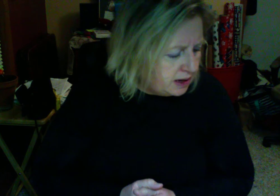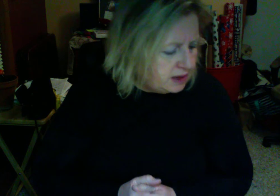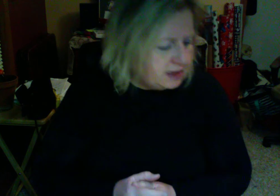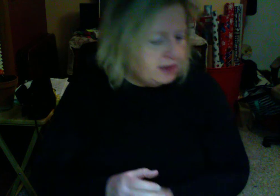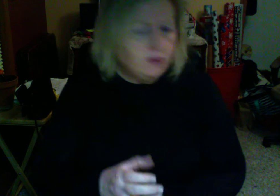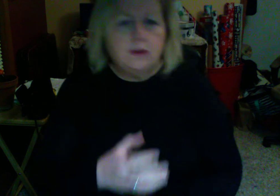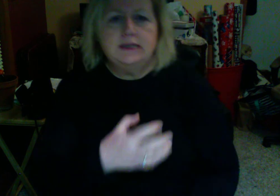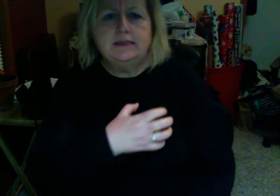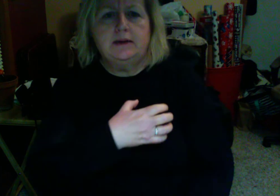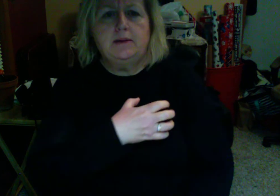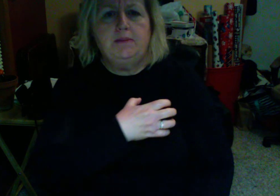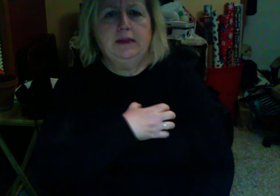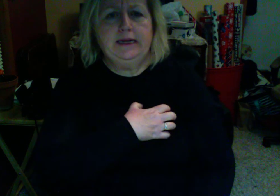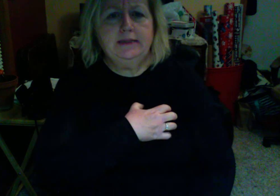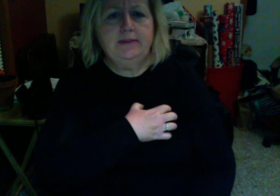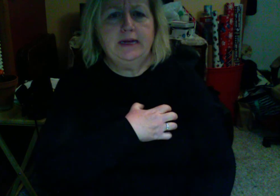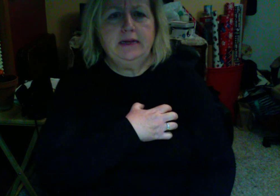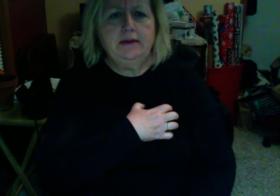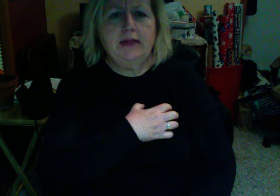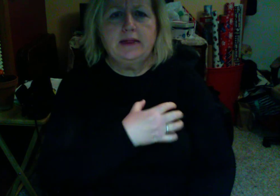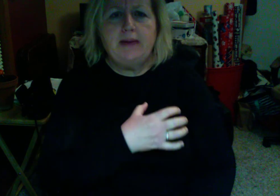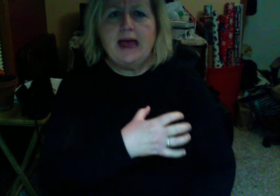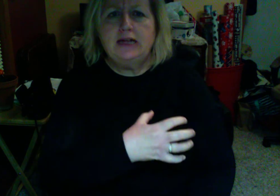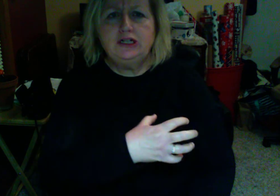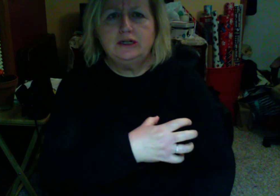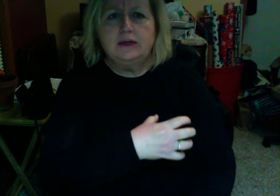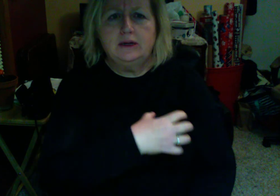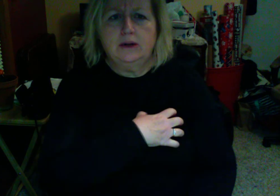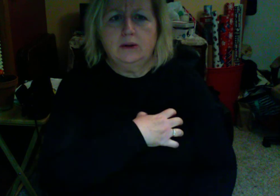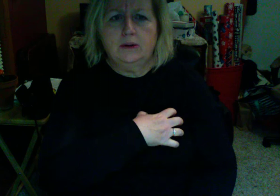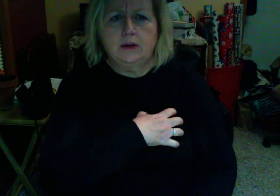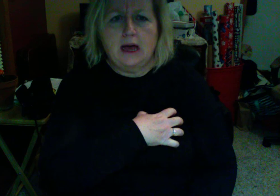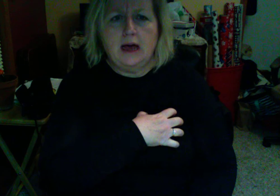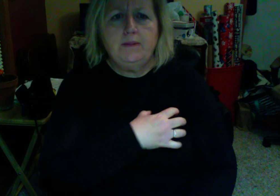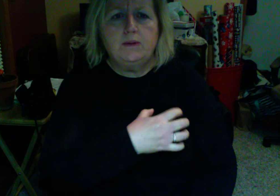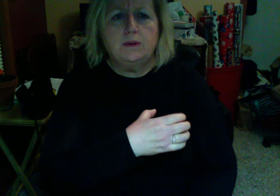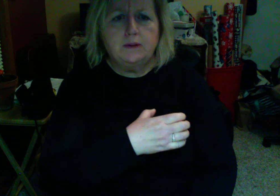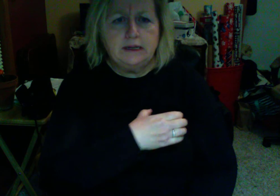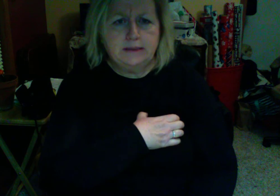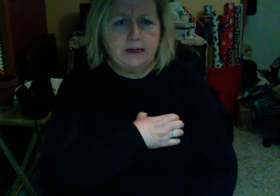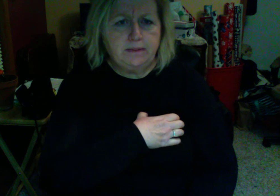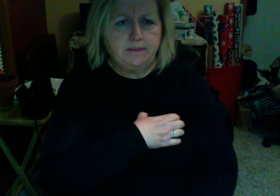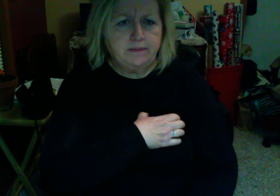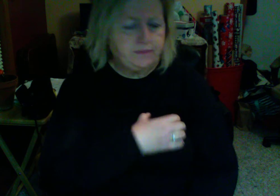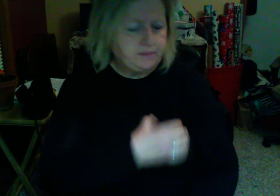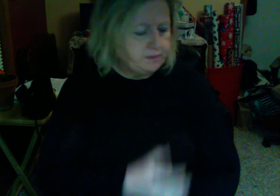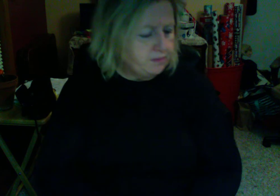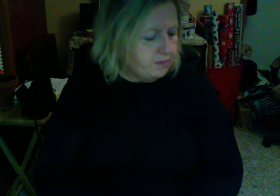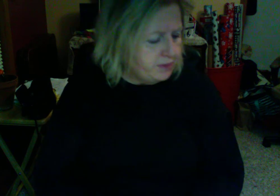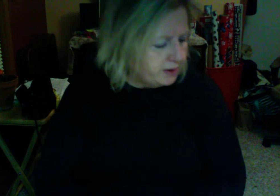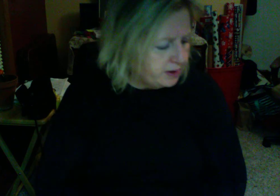Then there was policeman, like the badge, cop or policeman.